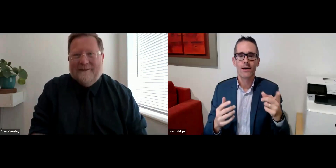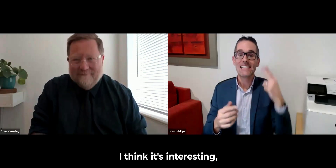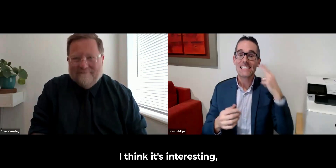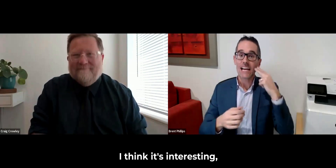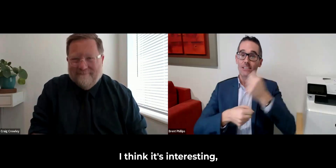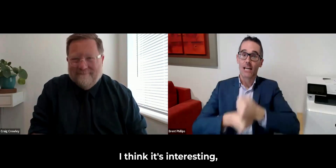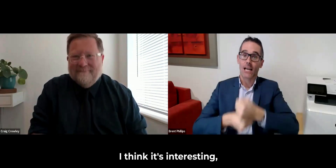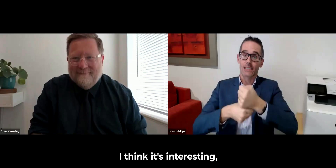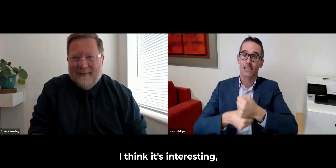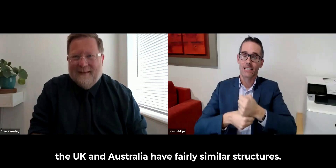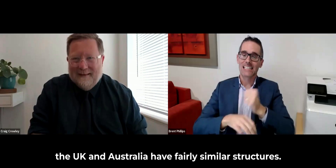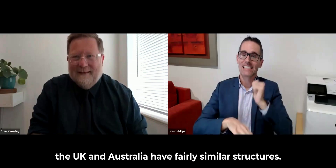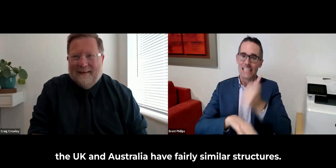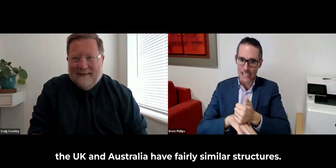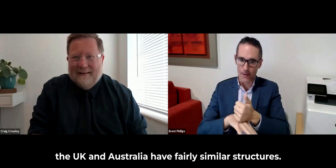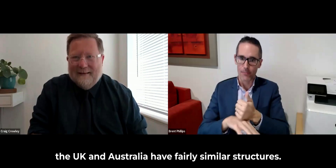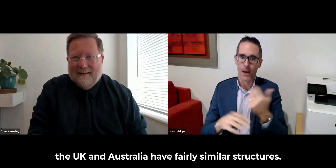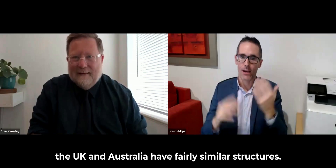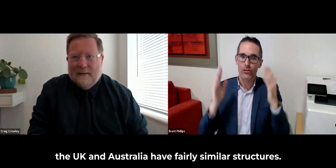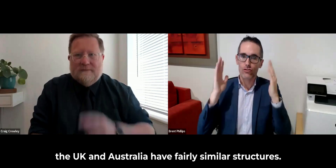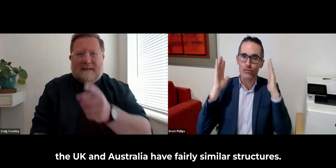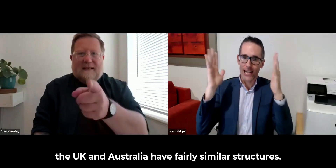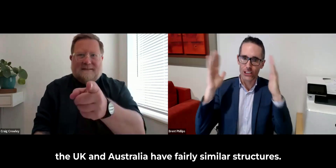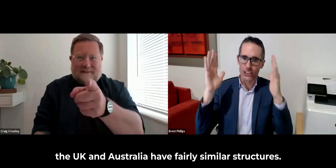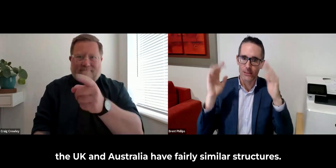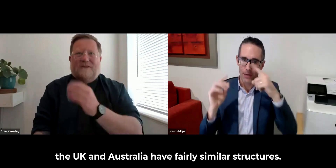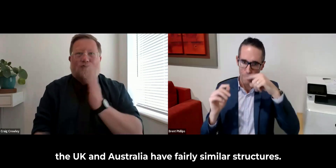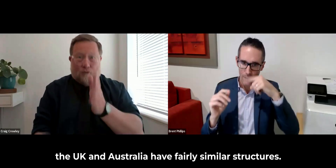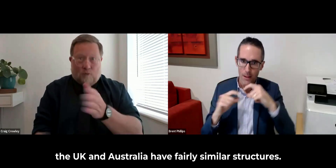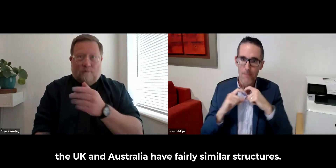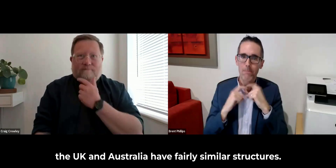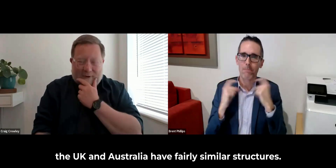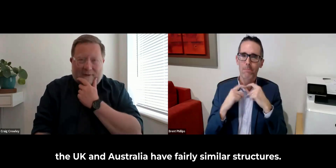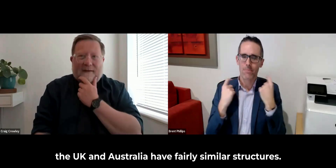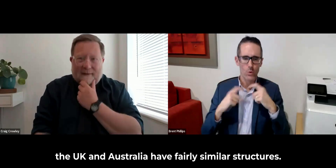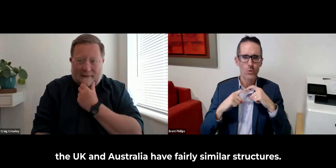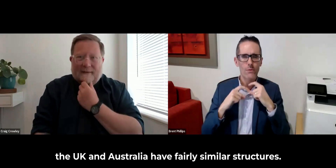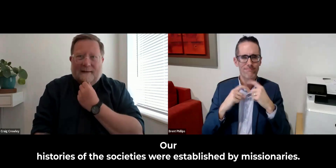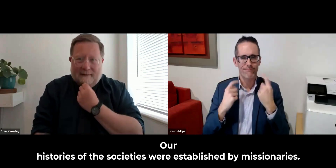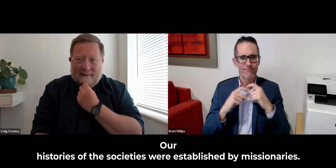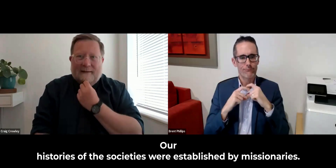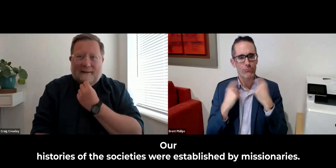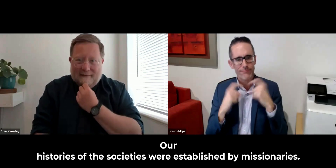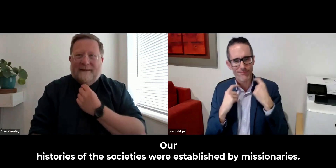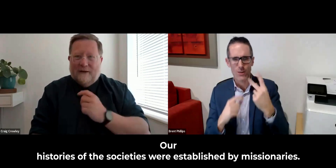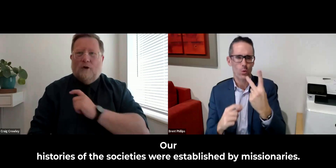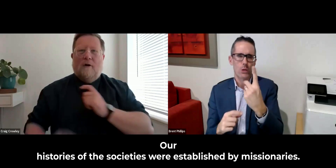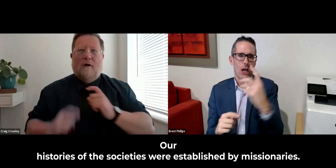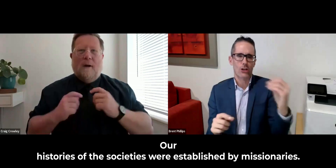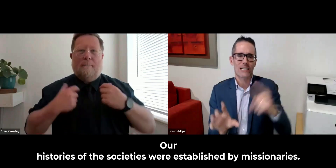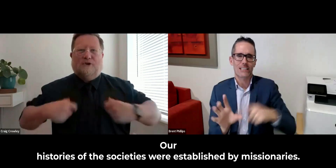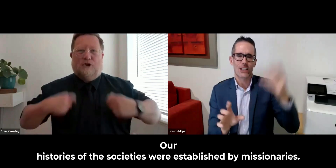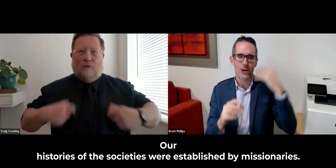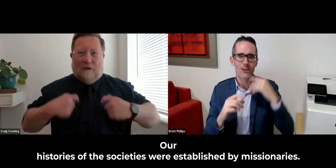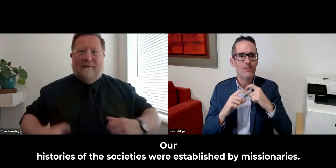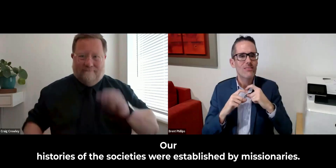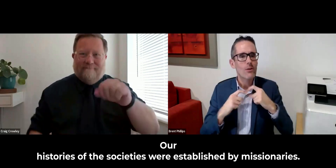I think it's interesting. The UK and Australia have fairly similar structures. Our histories of